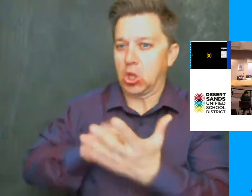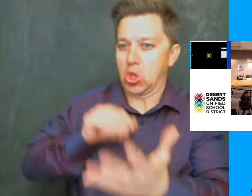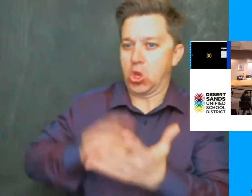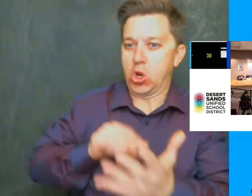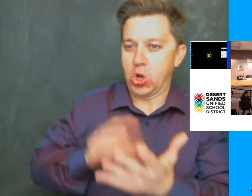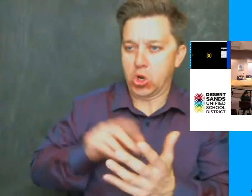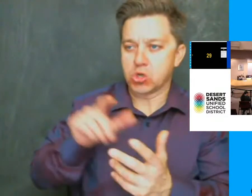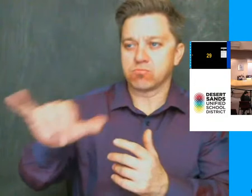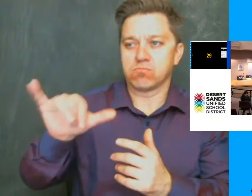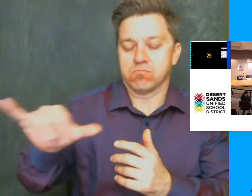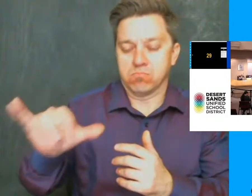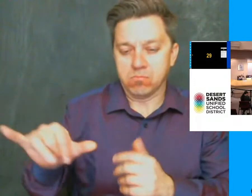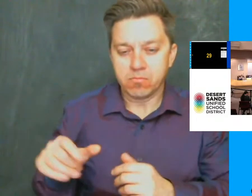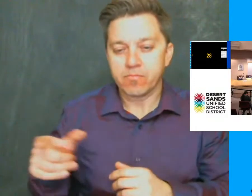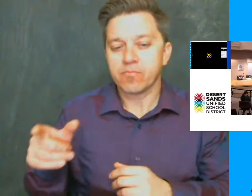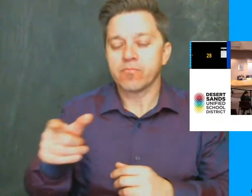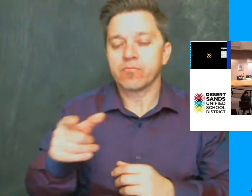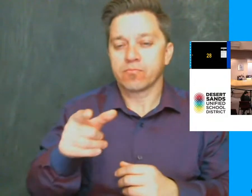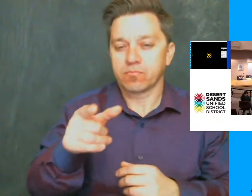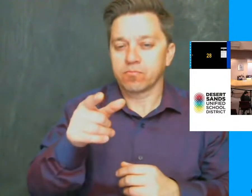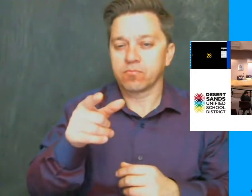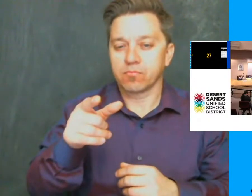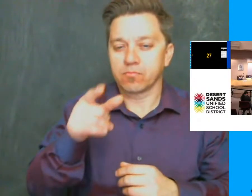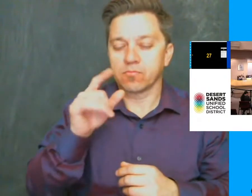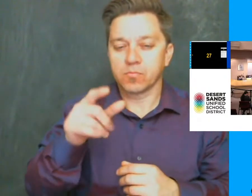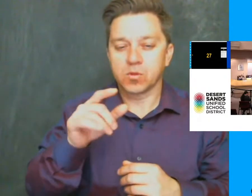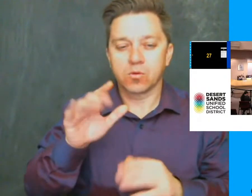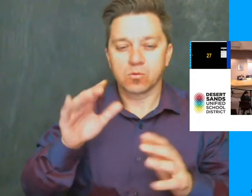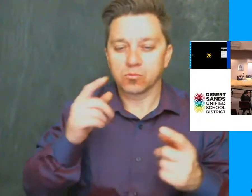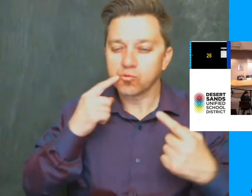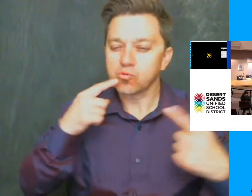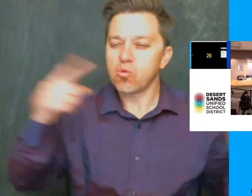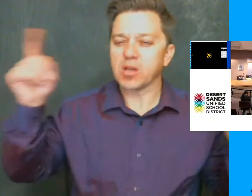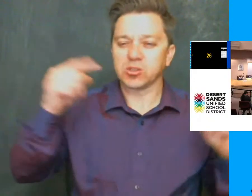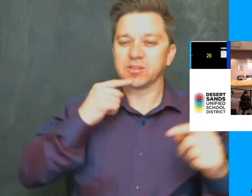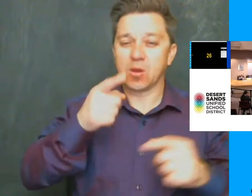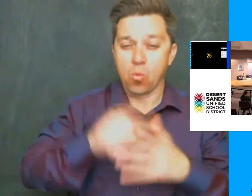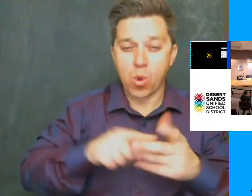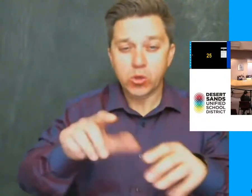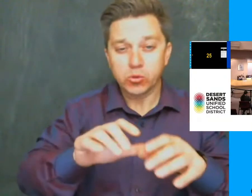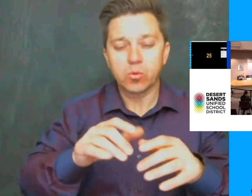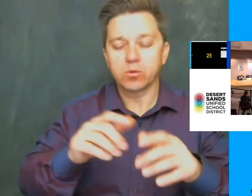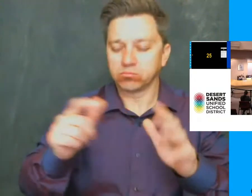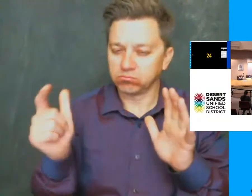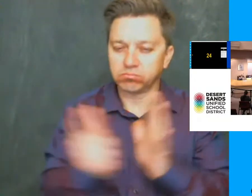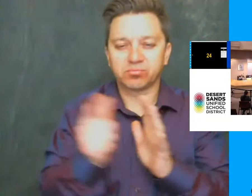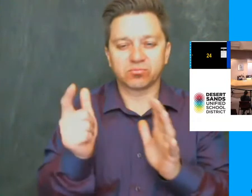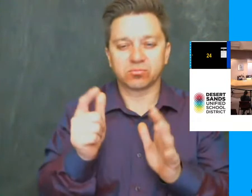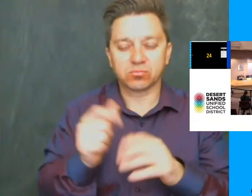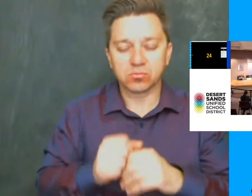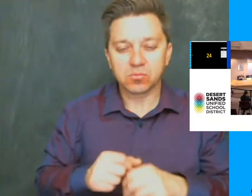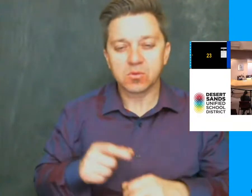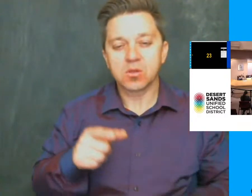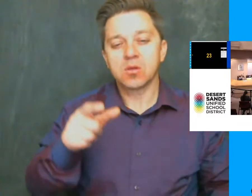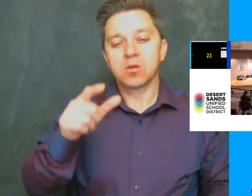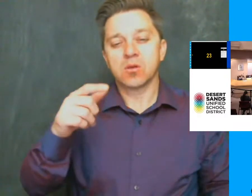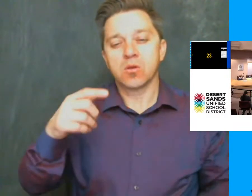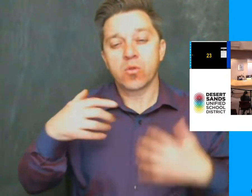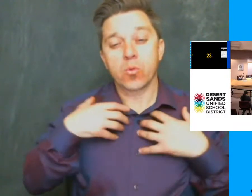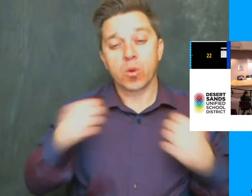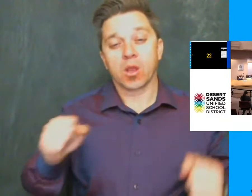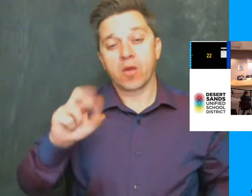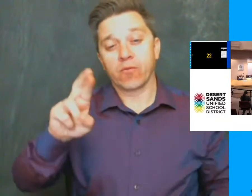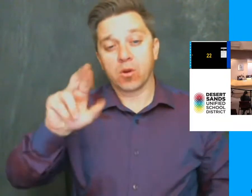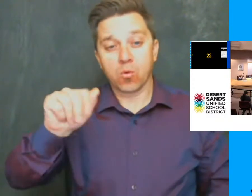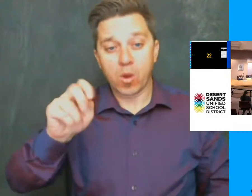Barrington Declaration says that what you're doing is a crime. The recovery rate for